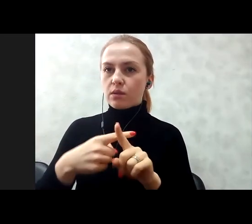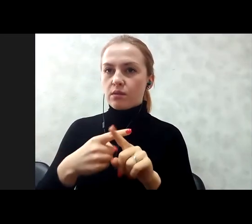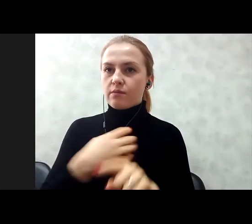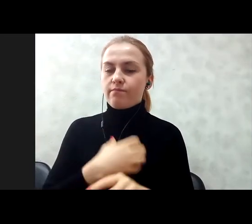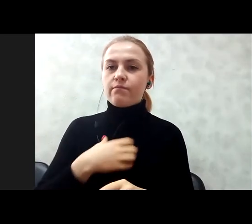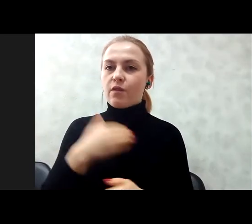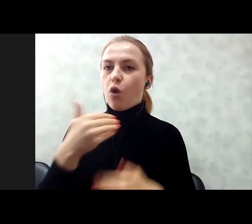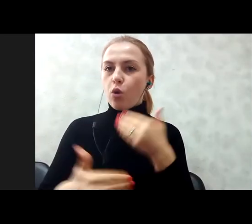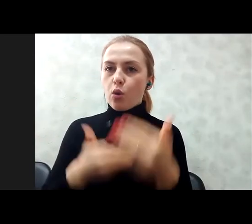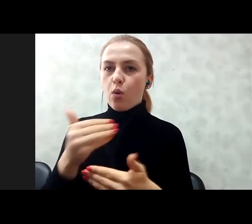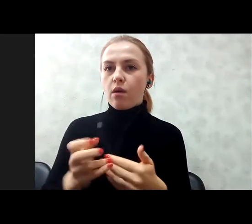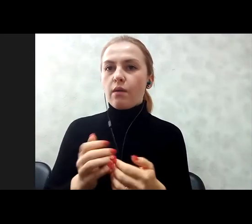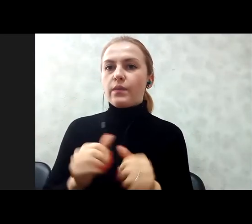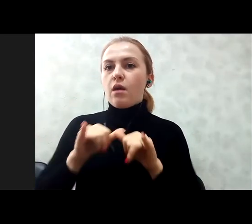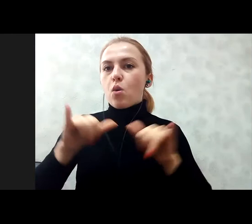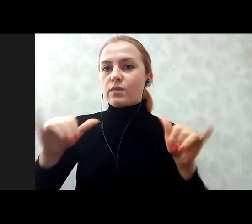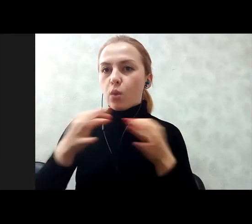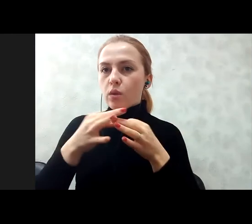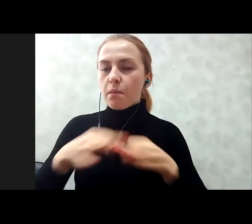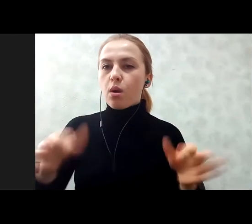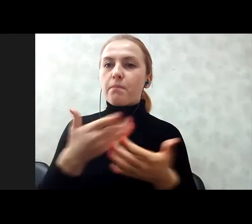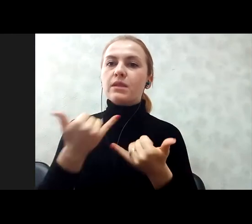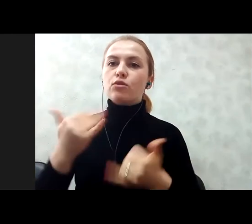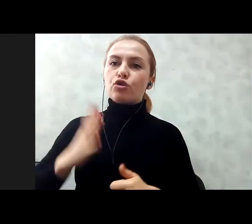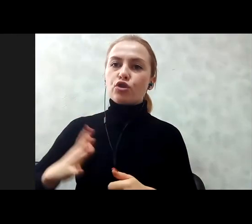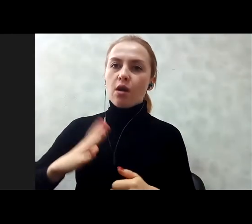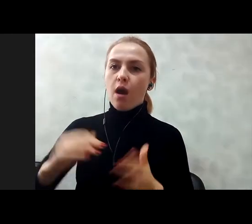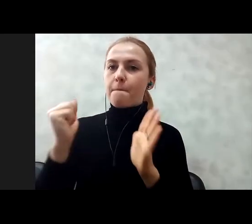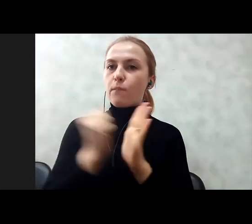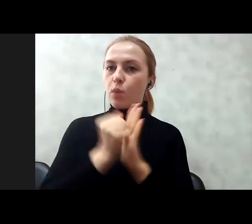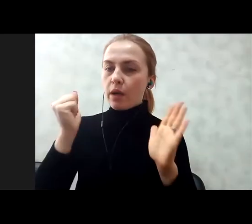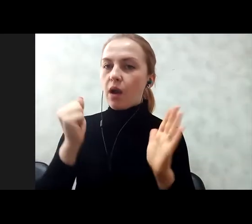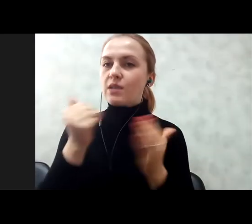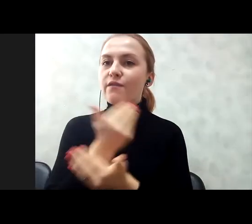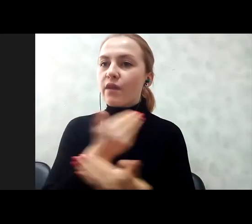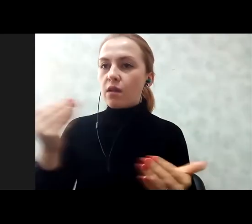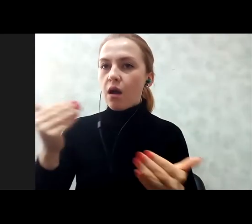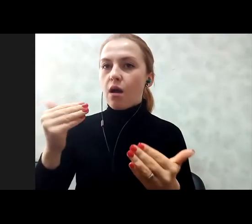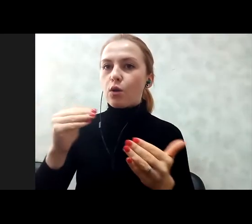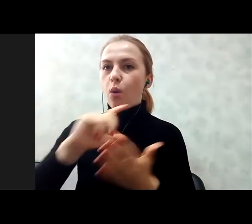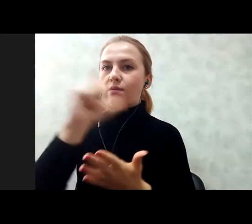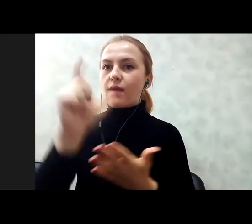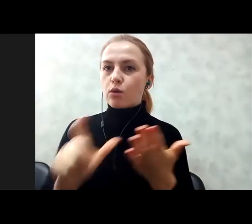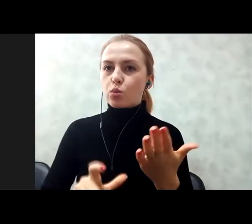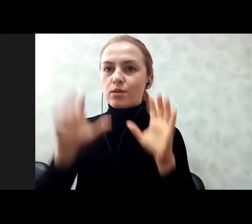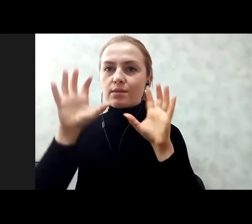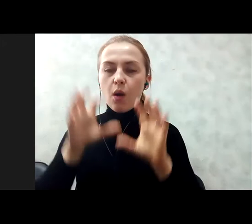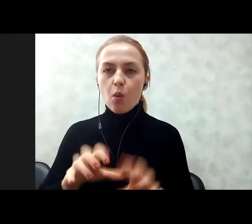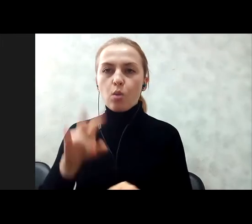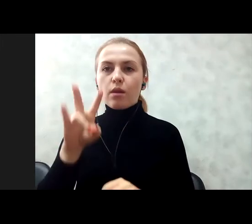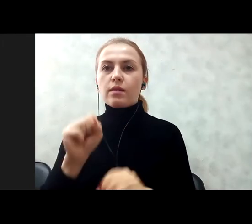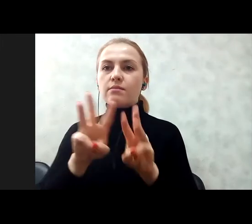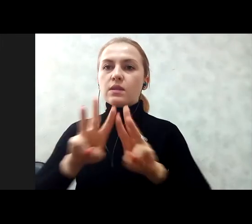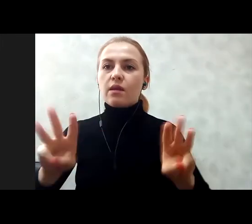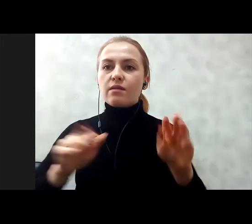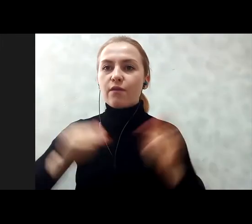opinions and recommendations. It is yet a further step towards improvement of democracy.